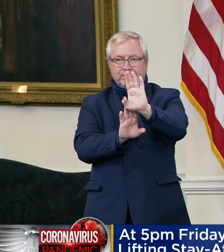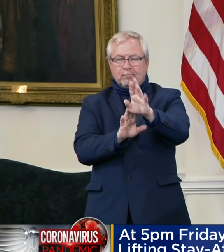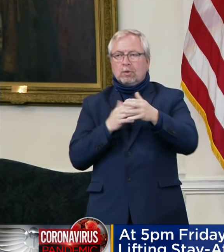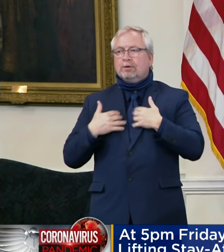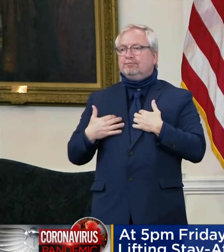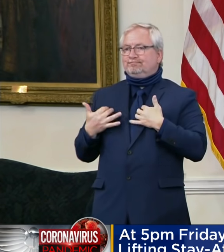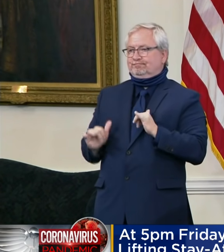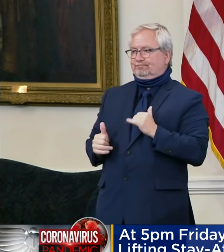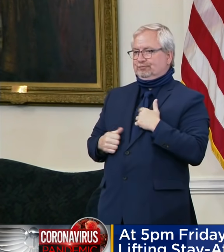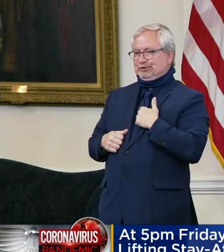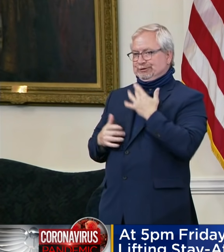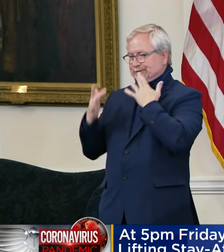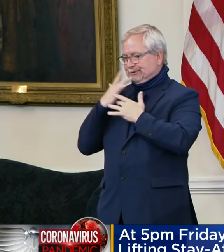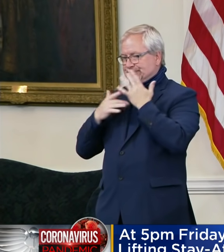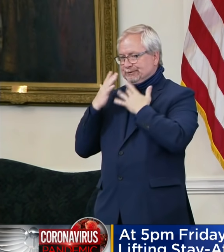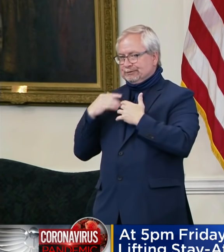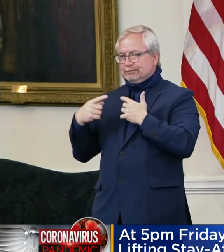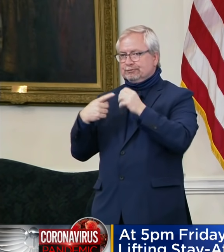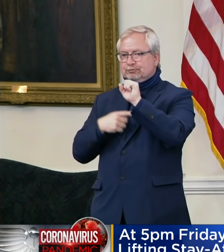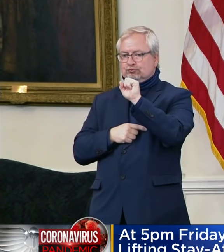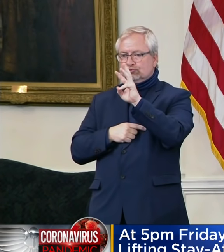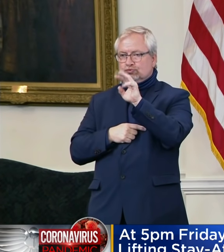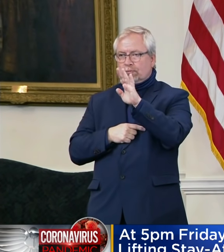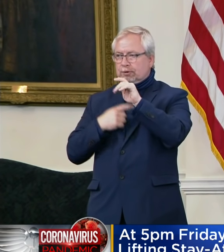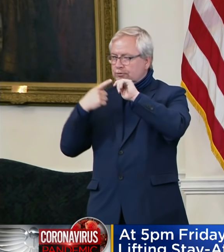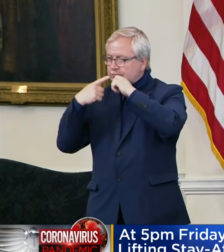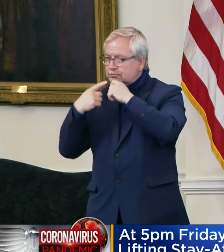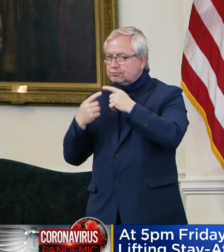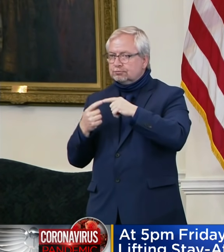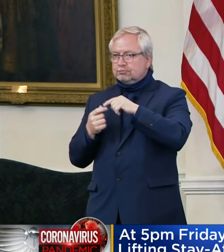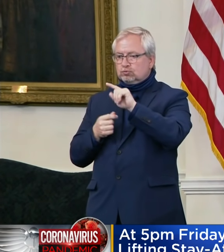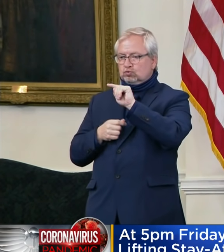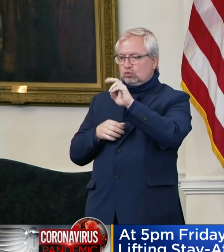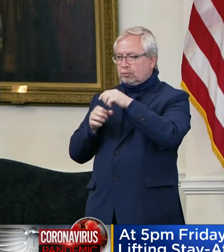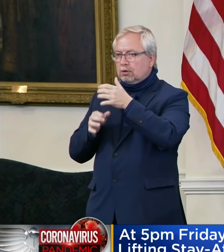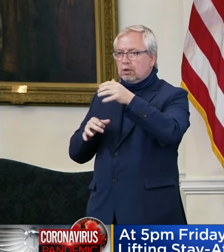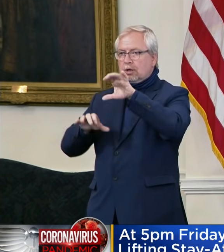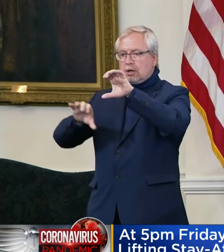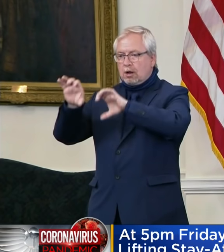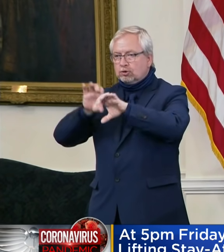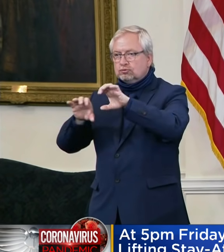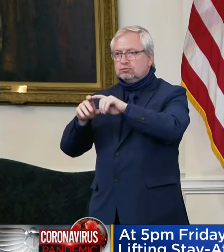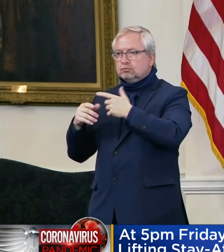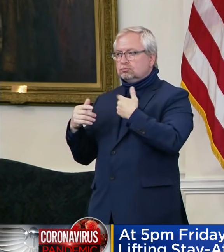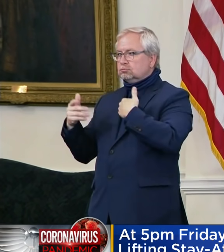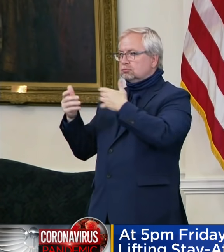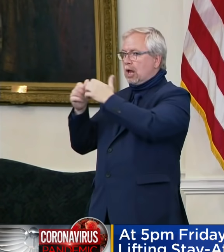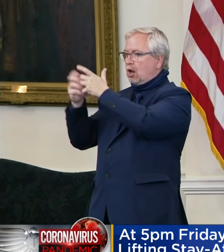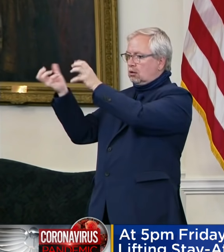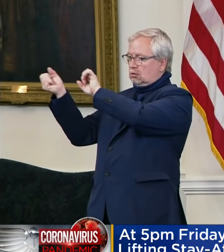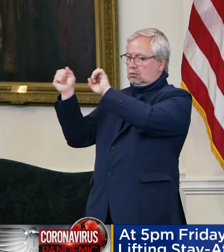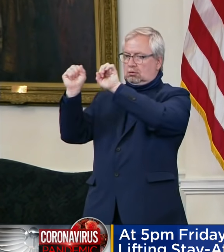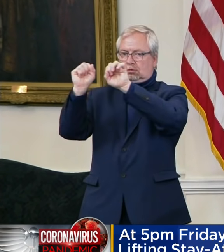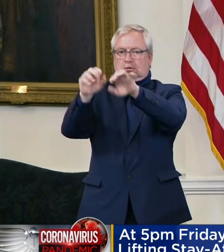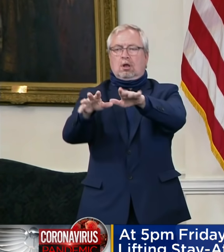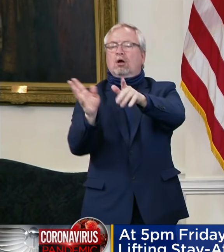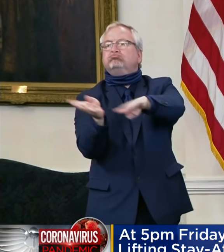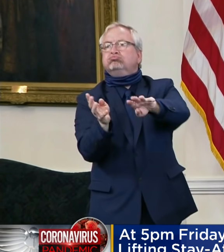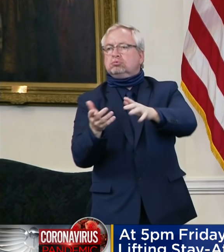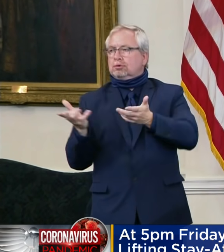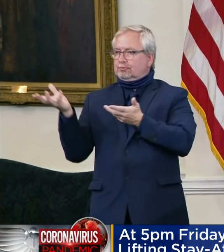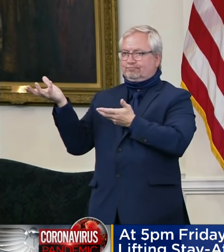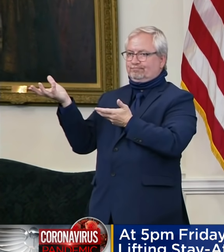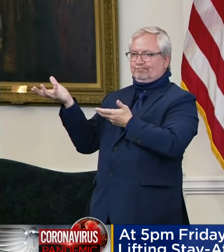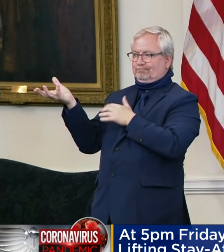on swabs, reagents, and lab capacity. On the lab capacity, we invested in the University of Maryland.